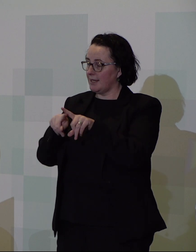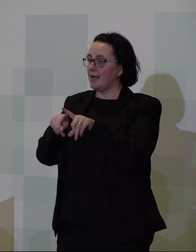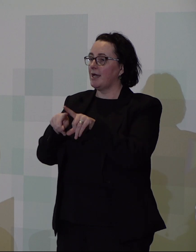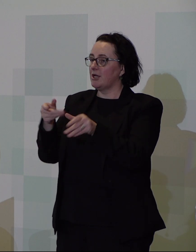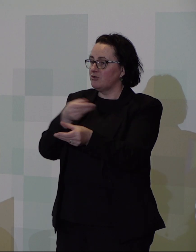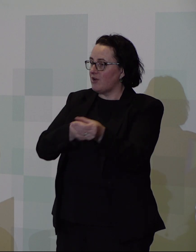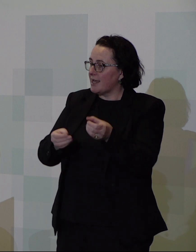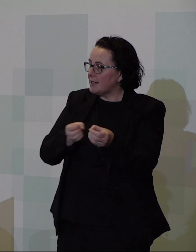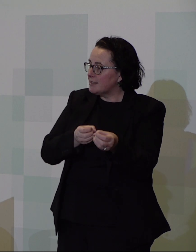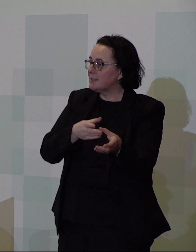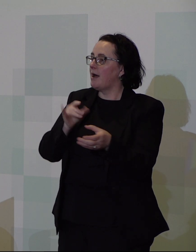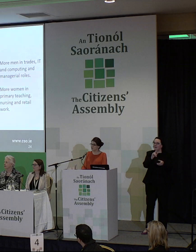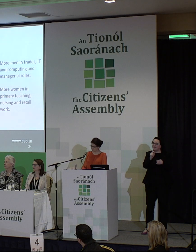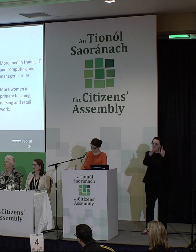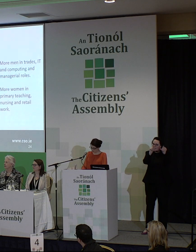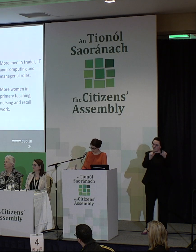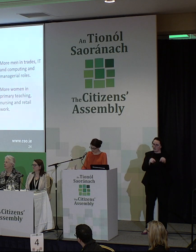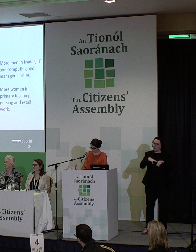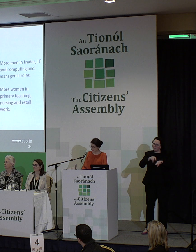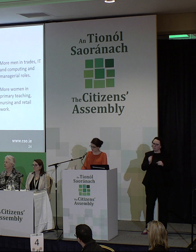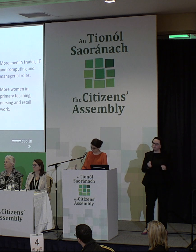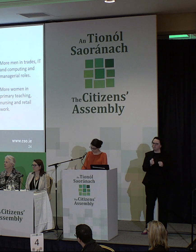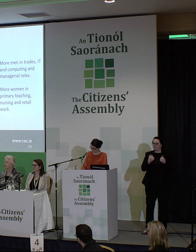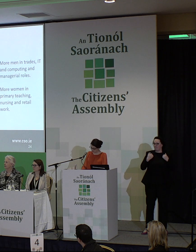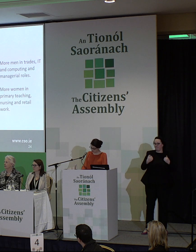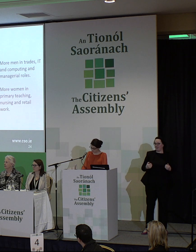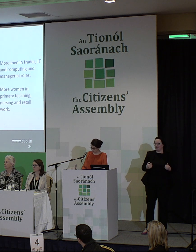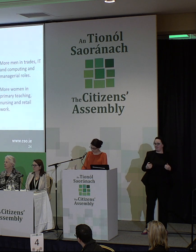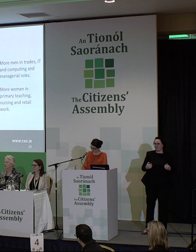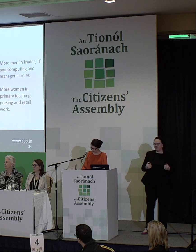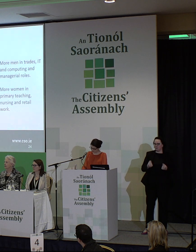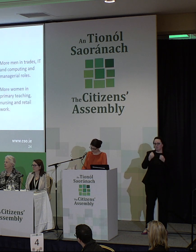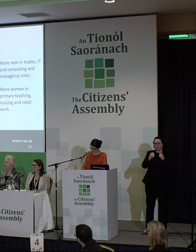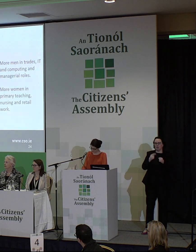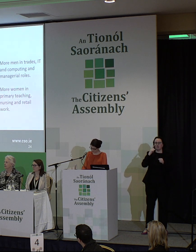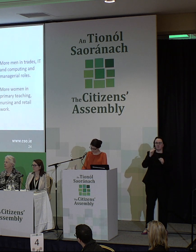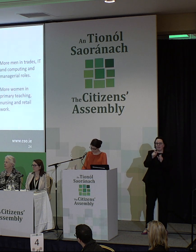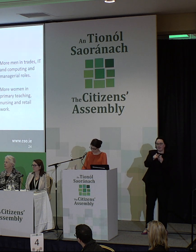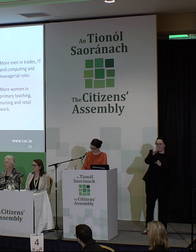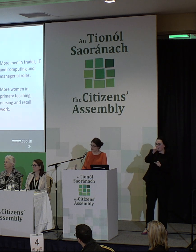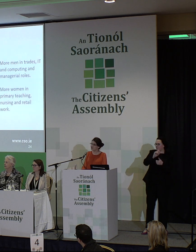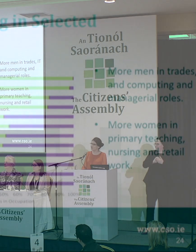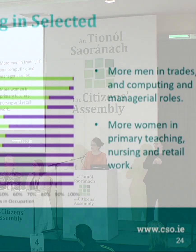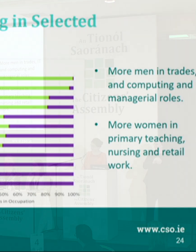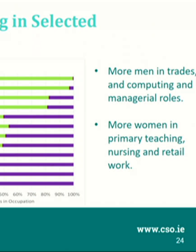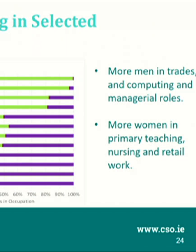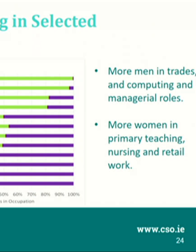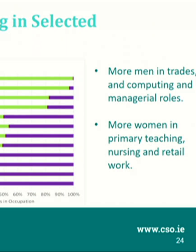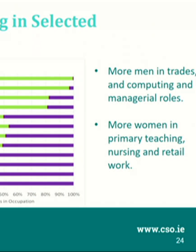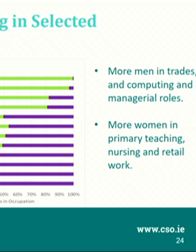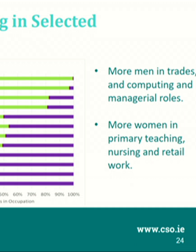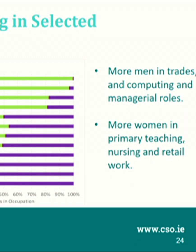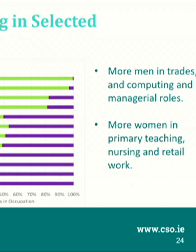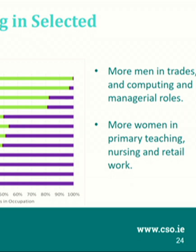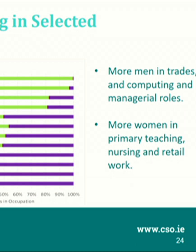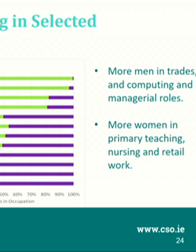IT and computing, most workers are men, and that's the solid green line on the chart. On the other hand, in